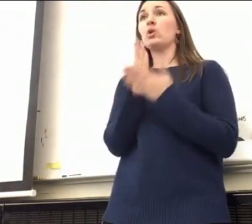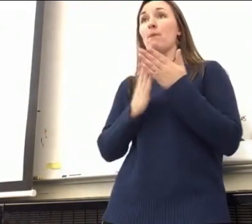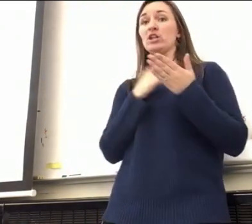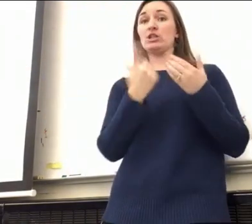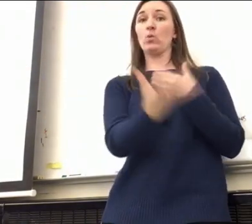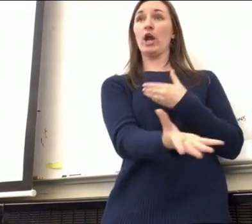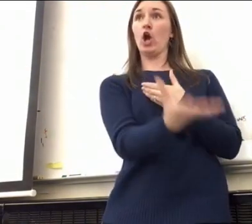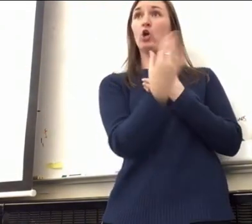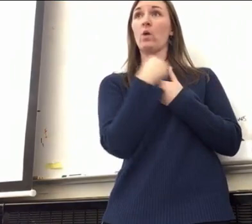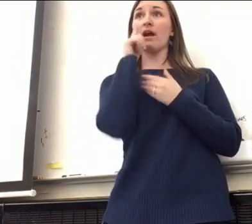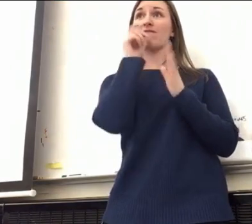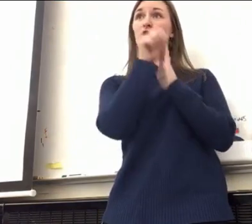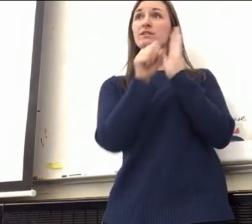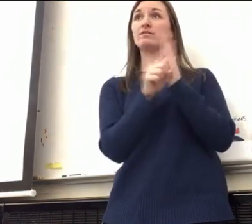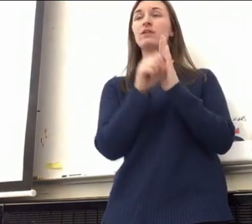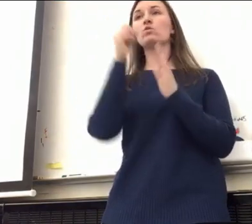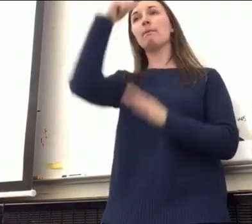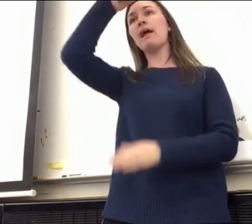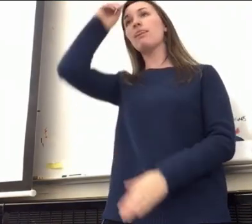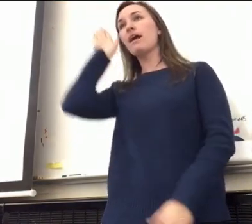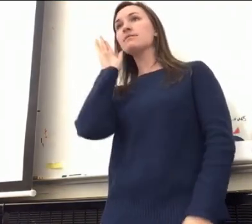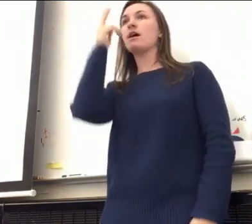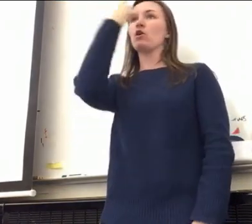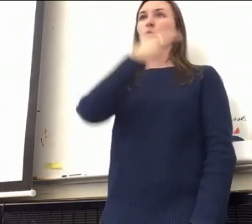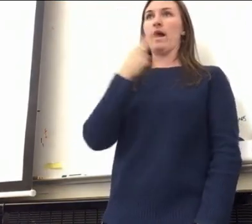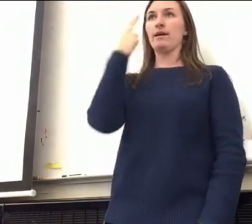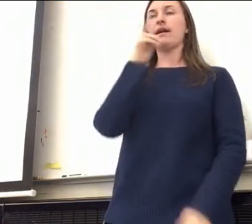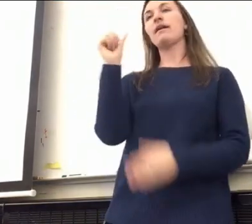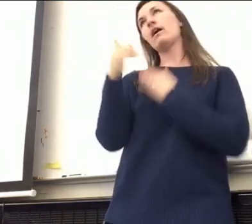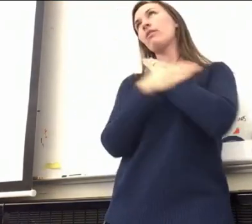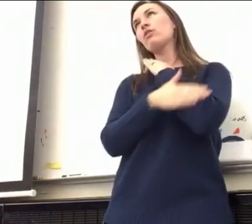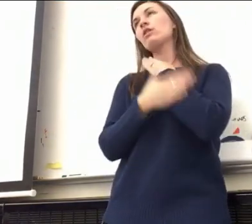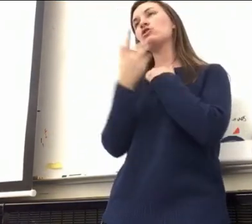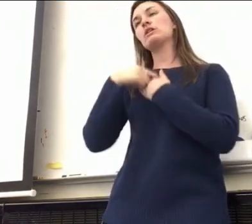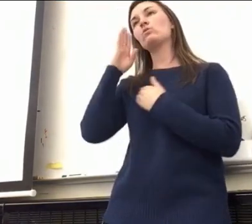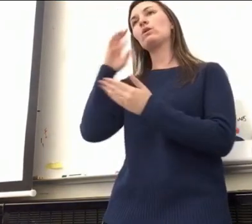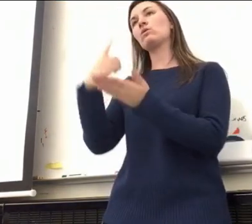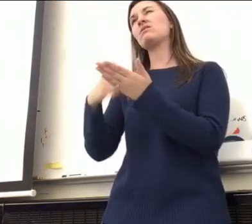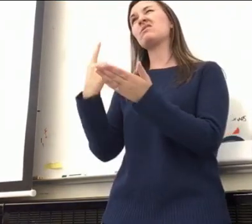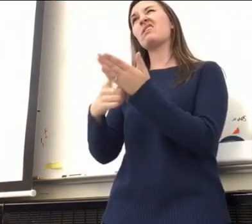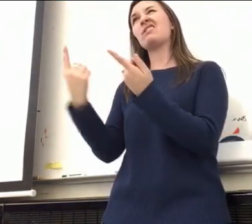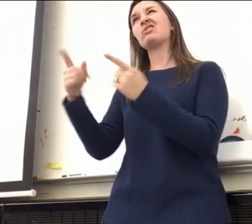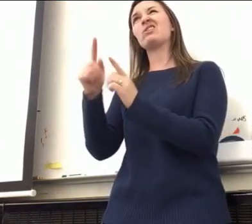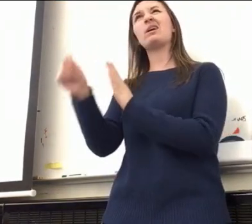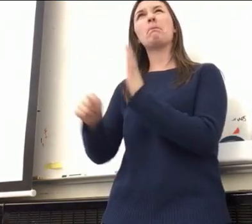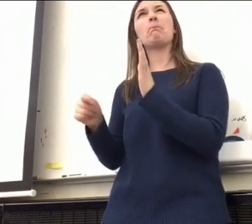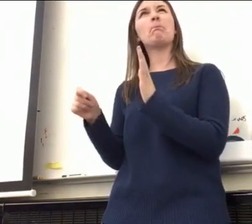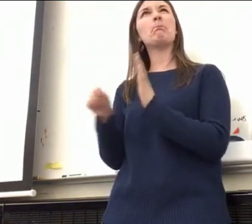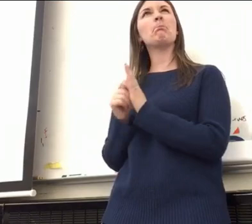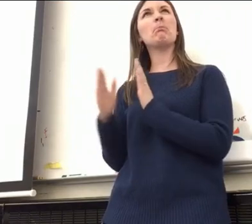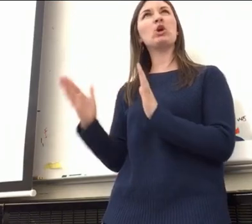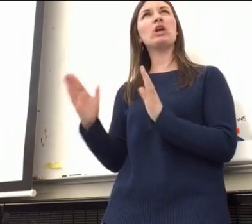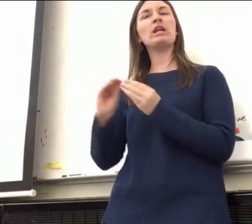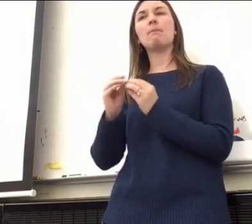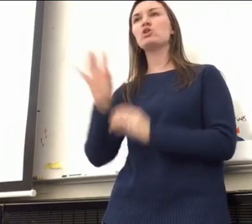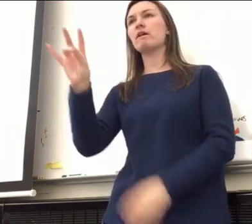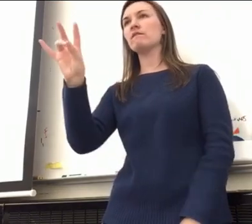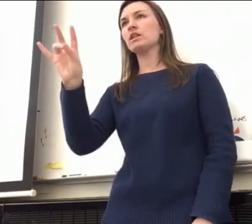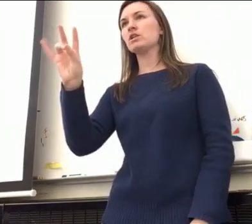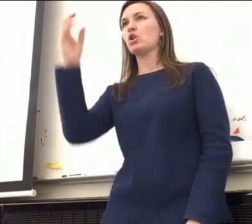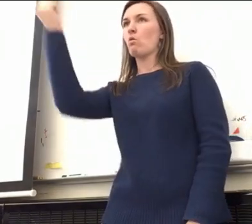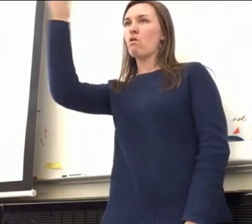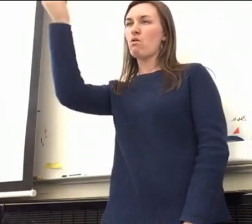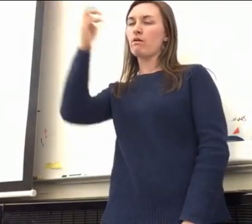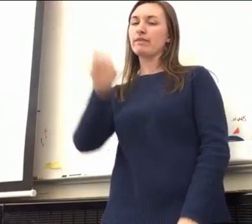terms of states are going to be Hawaii and Alaska, and a bunch of other countries which we will talk about in period 7.